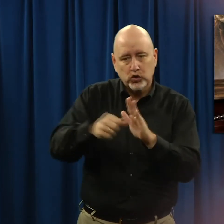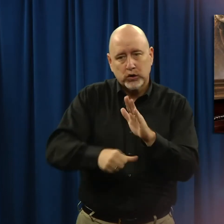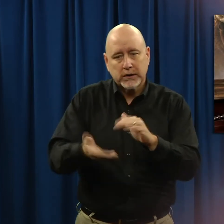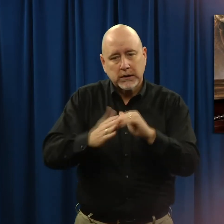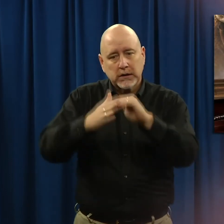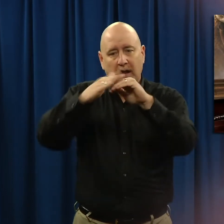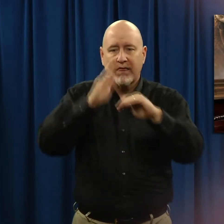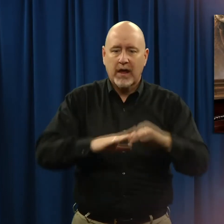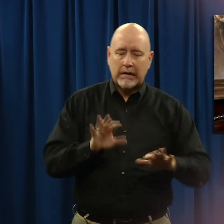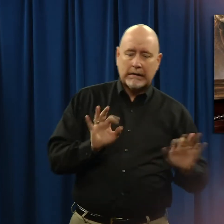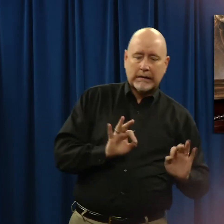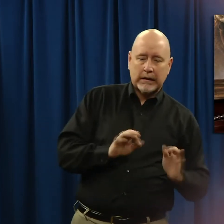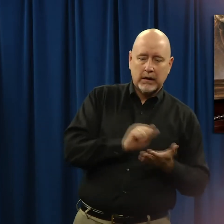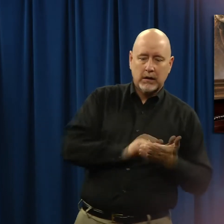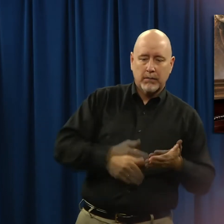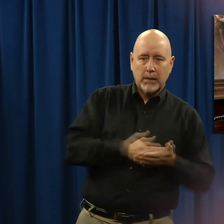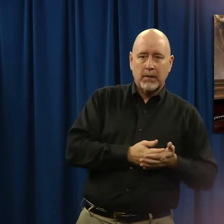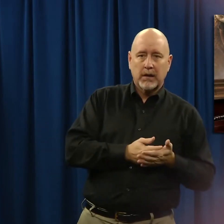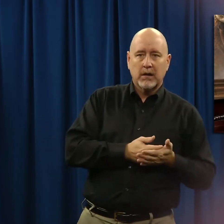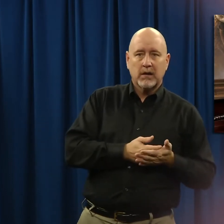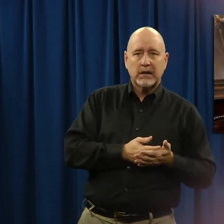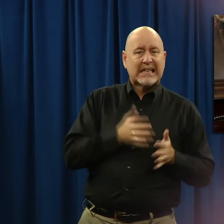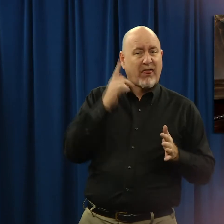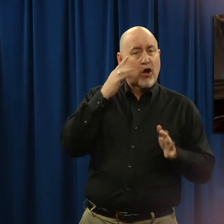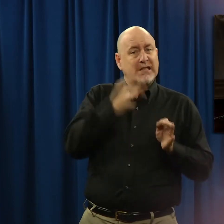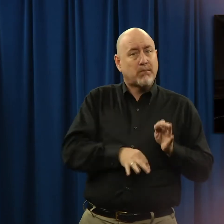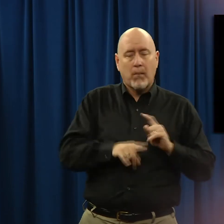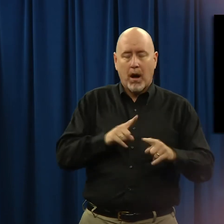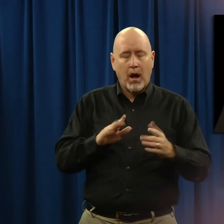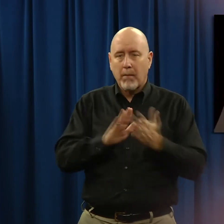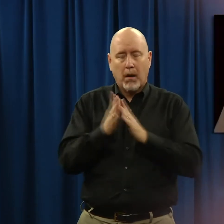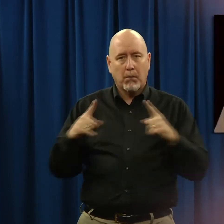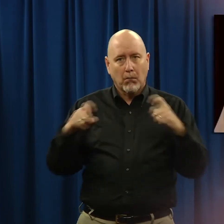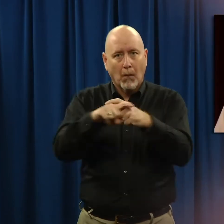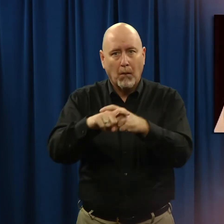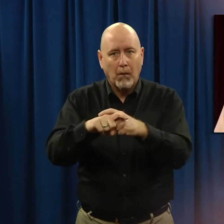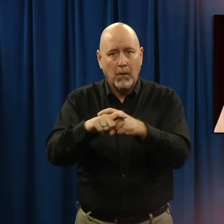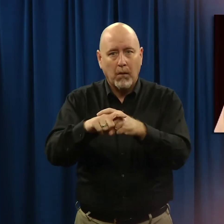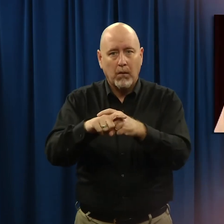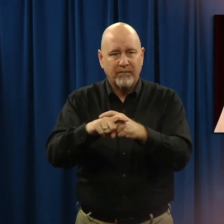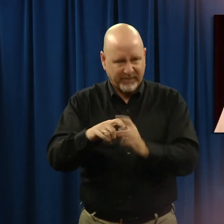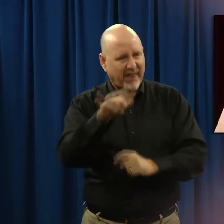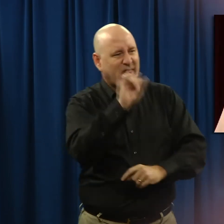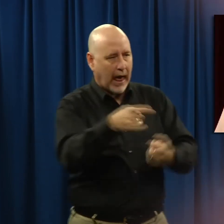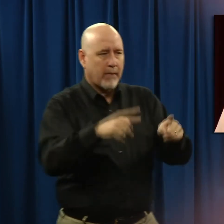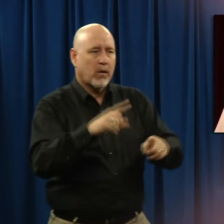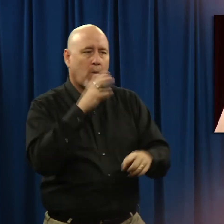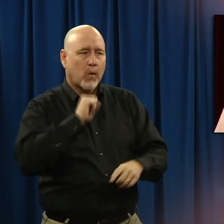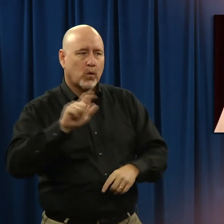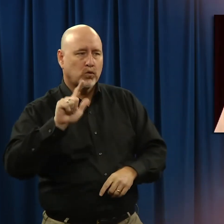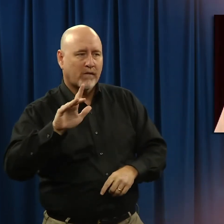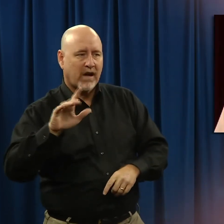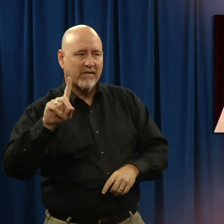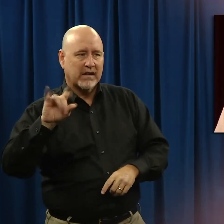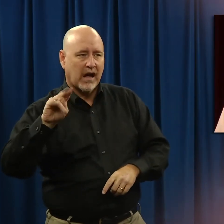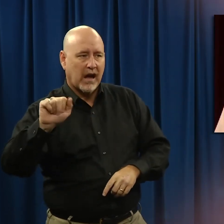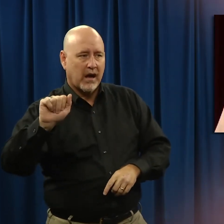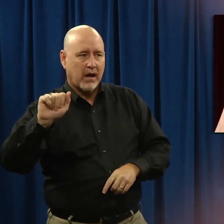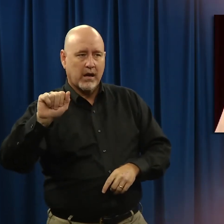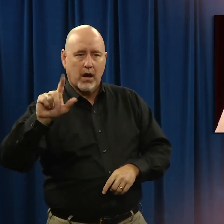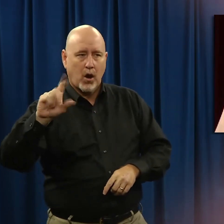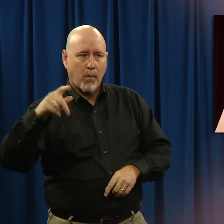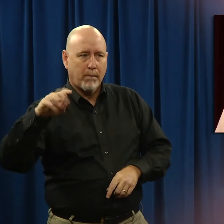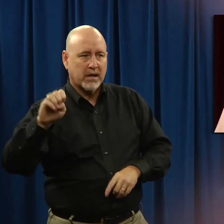the initial just going in to have a simple procedure done. That is exactly what happened to 25-year-old Dinah Lopez in Los